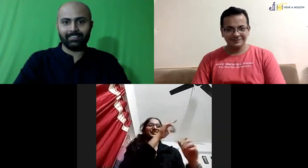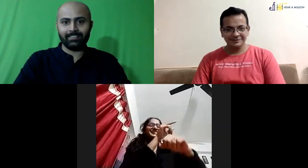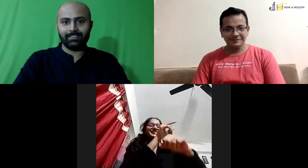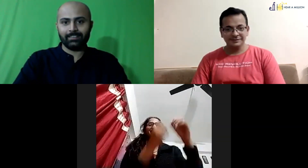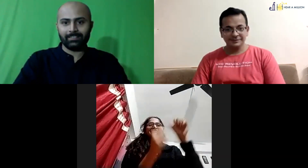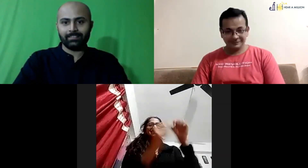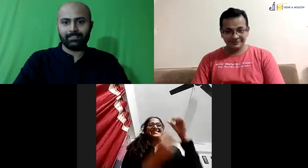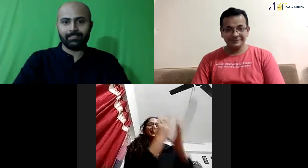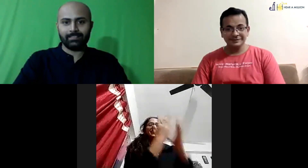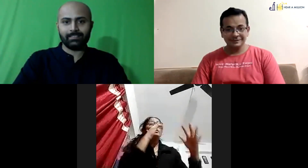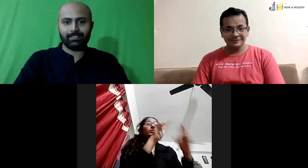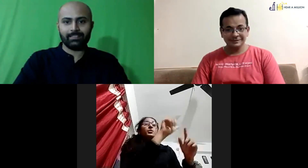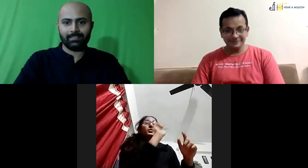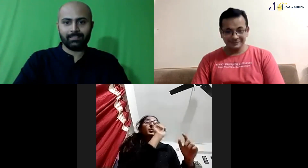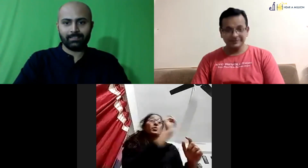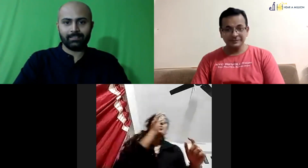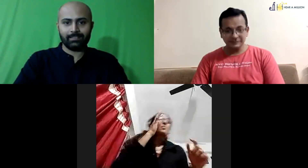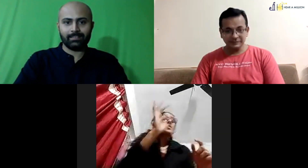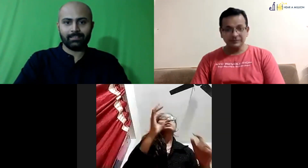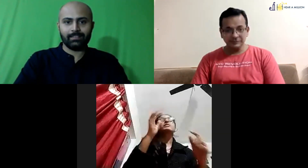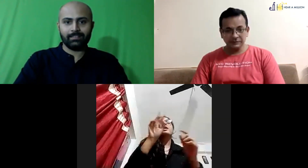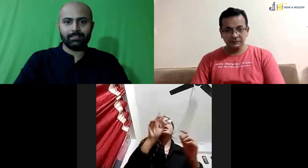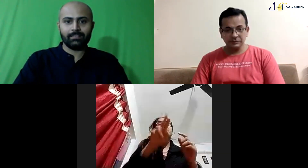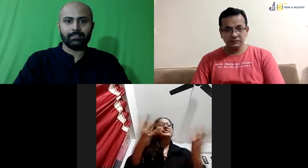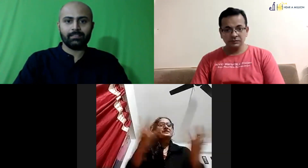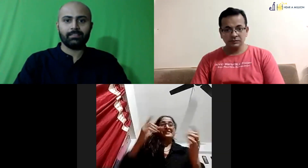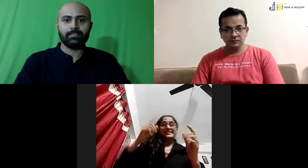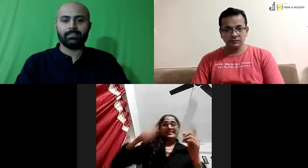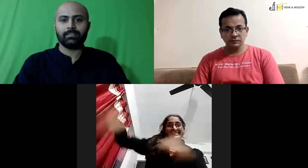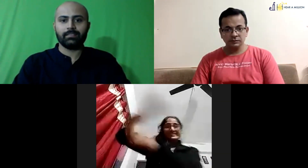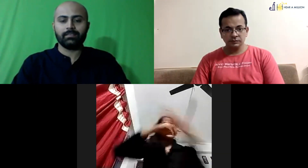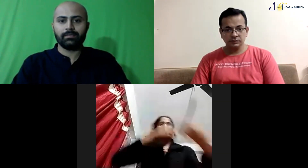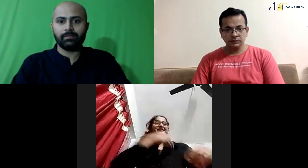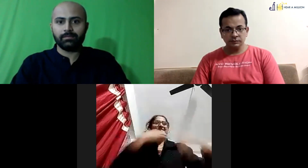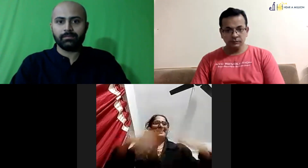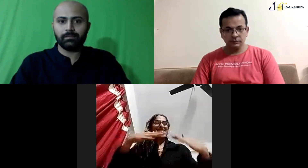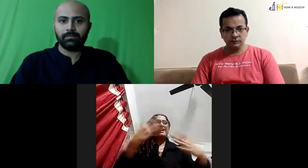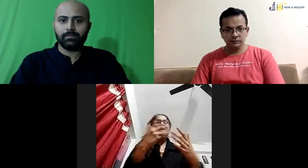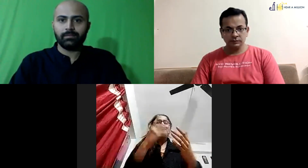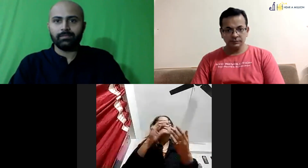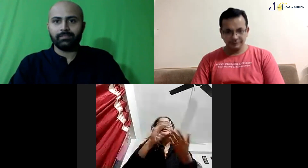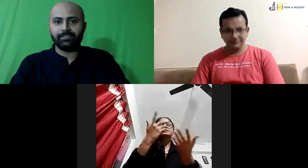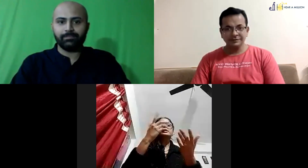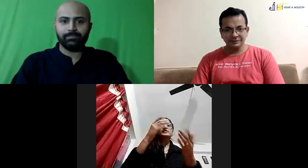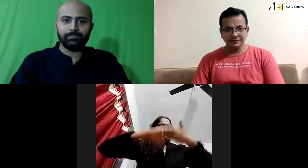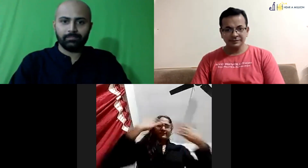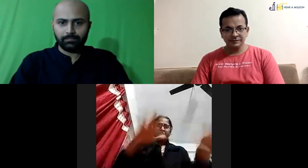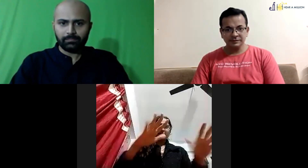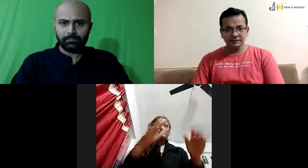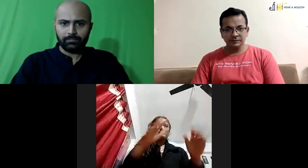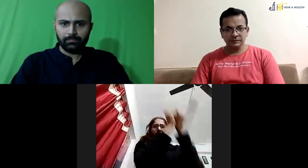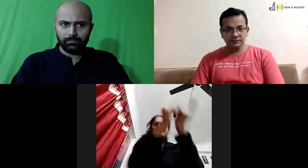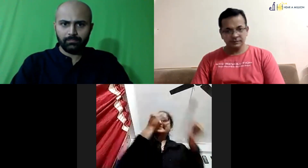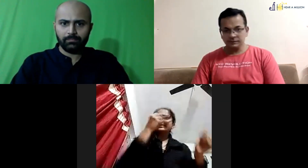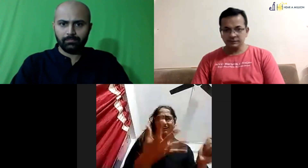Thank you so much, Rajesh. Thank you, Tushar. That persons, they were sharing very important things, and